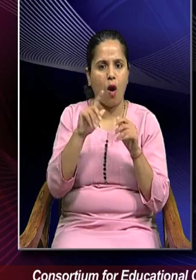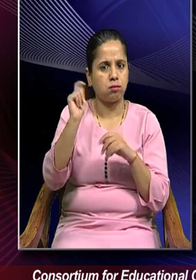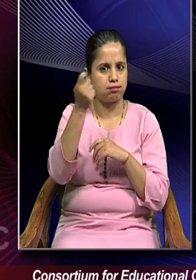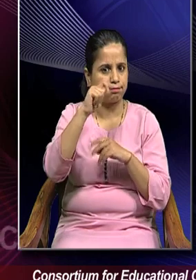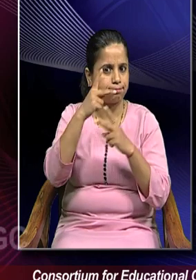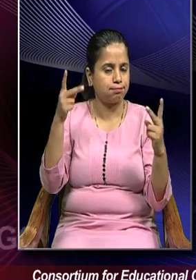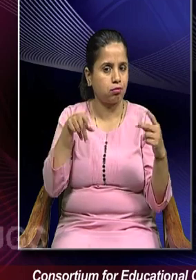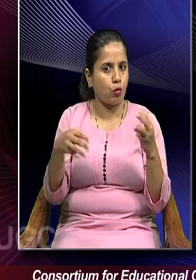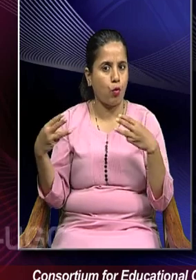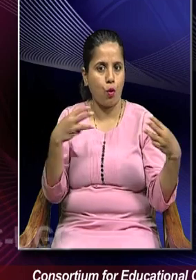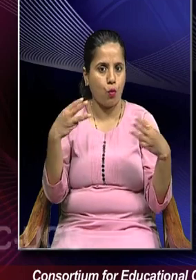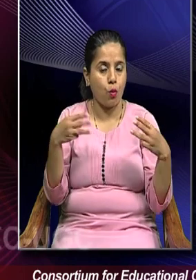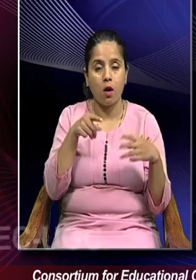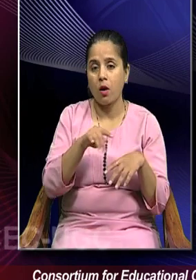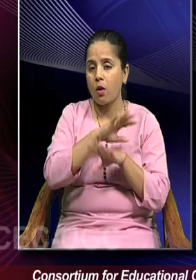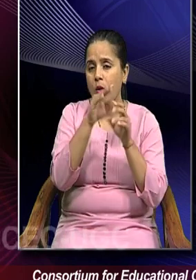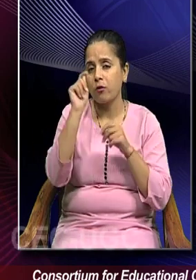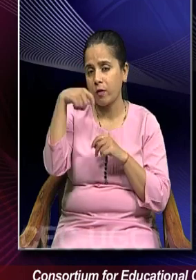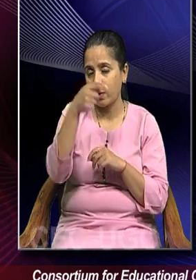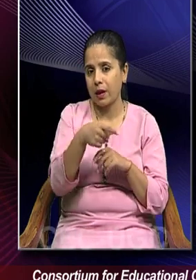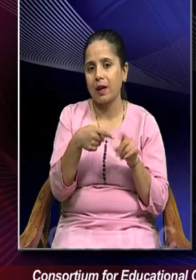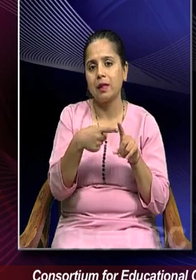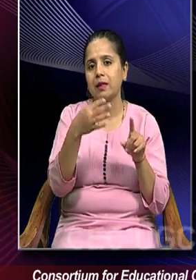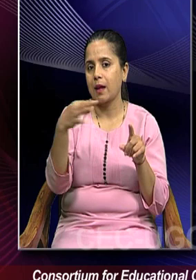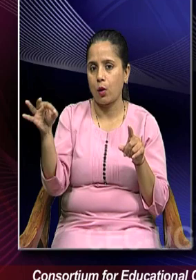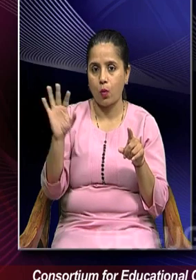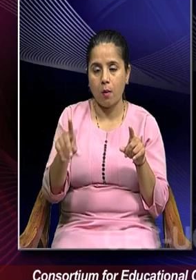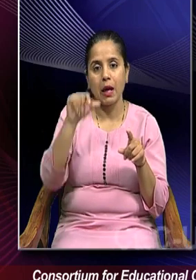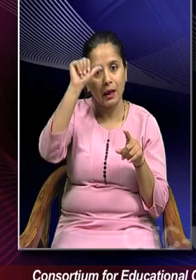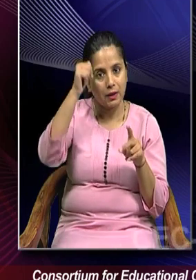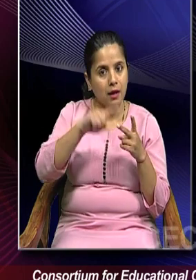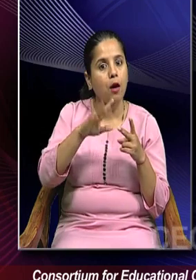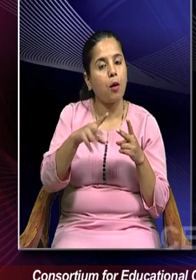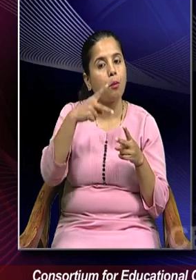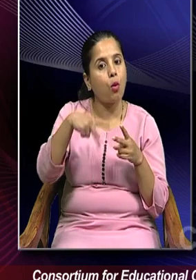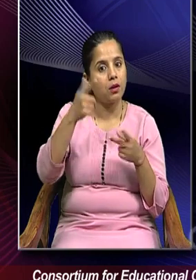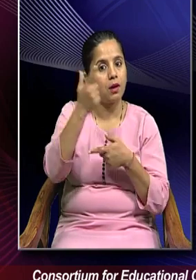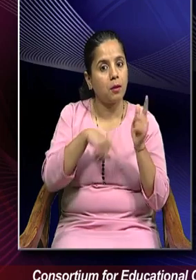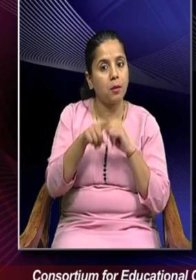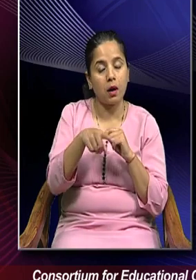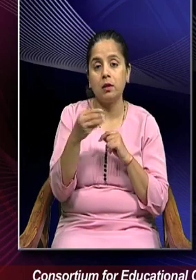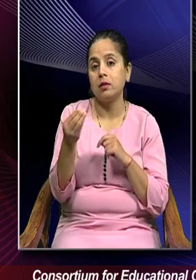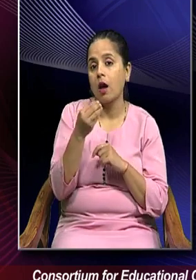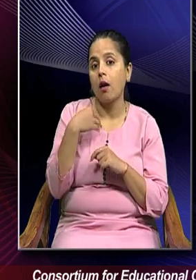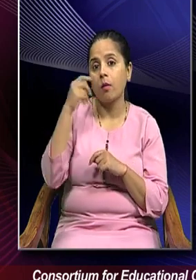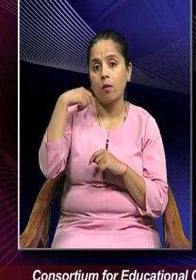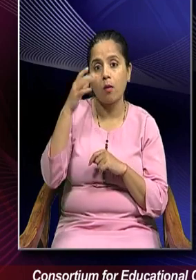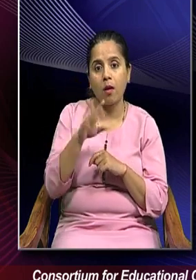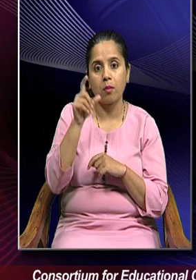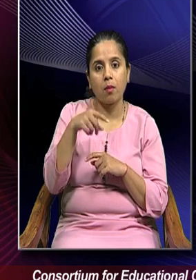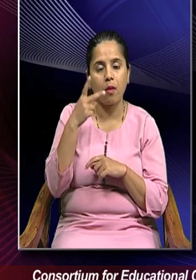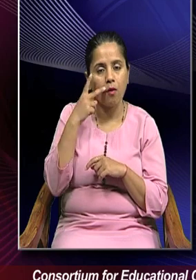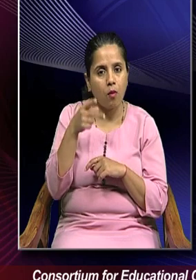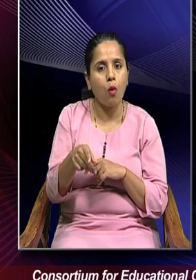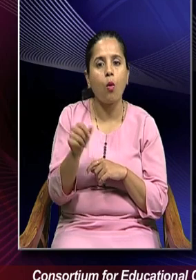films, despite this film was in Telugu as well as in Hindi, so they make some kind of a plea for the